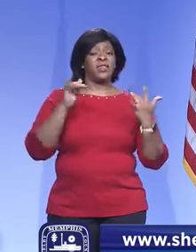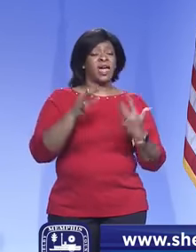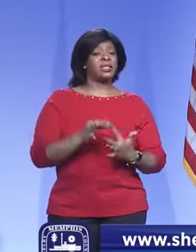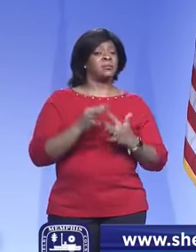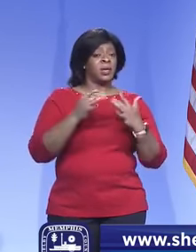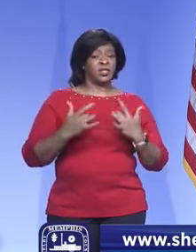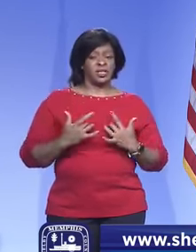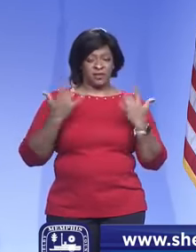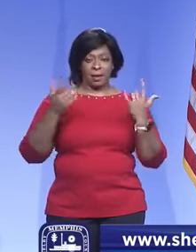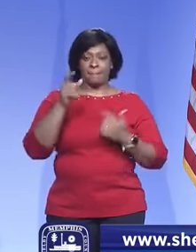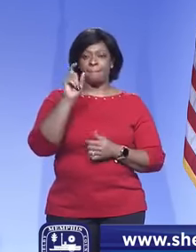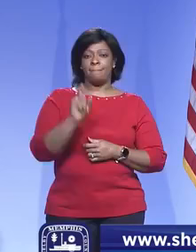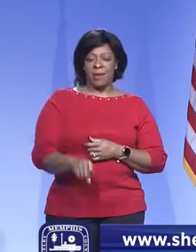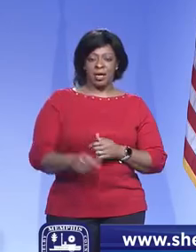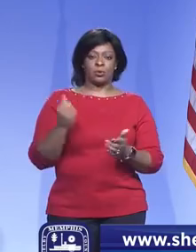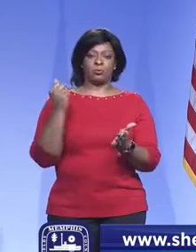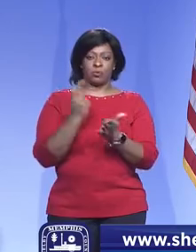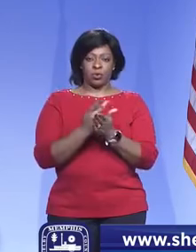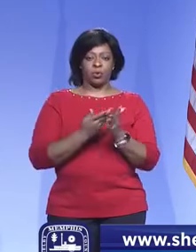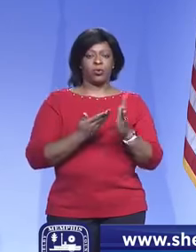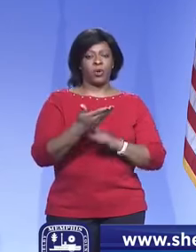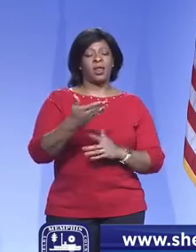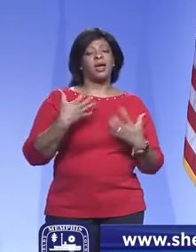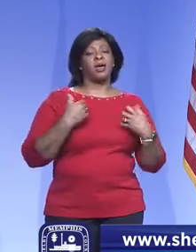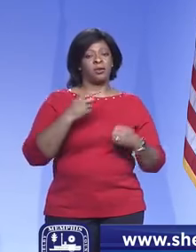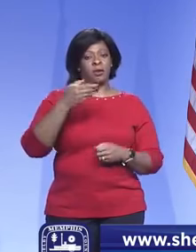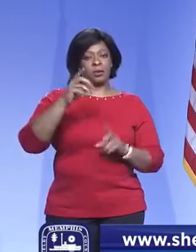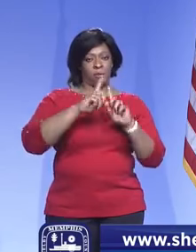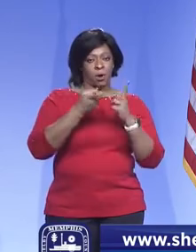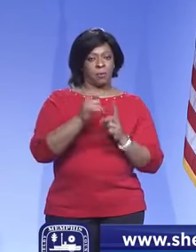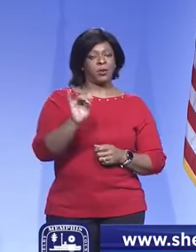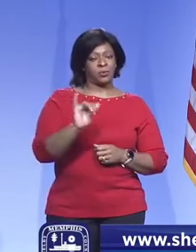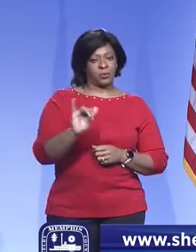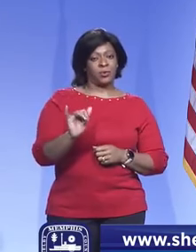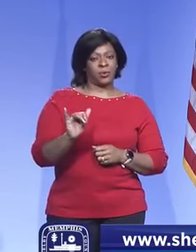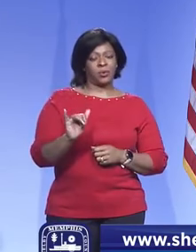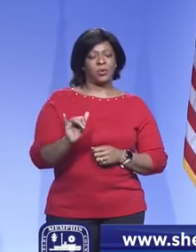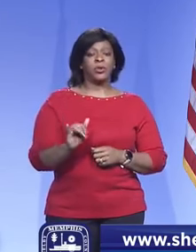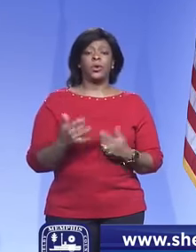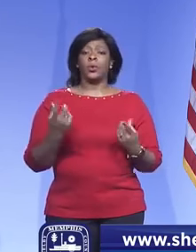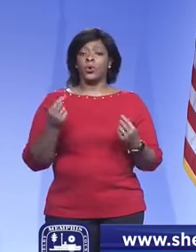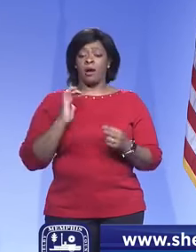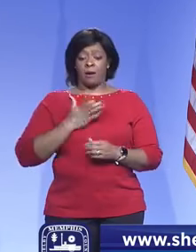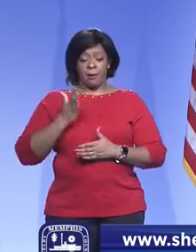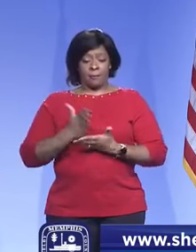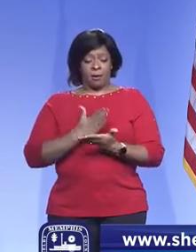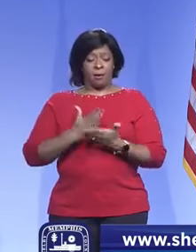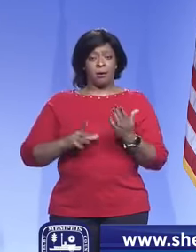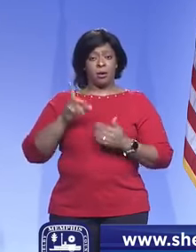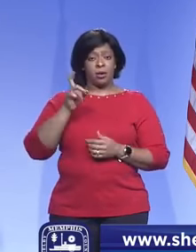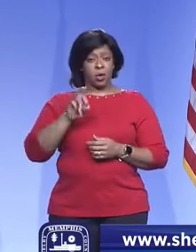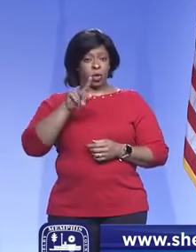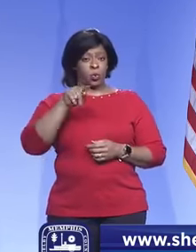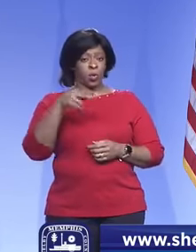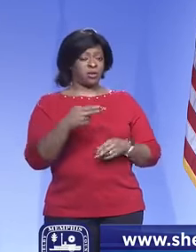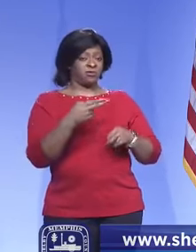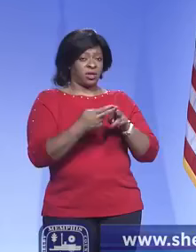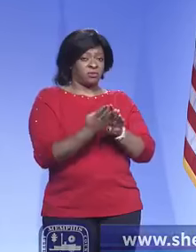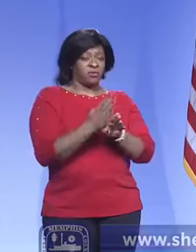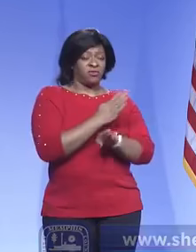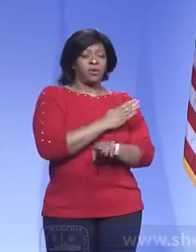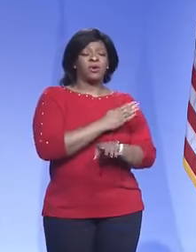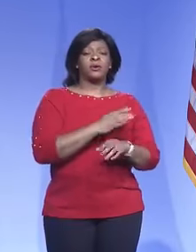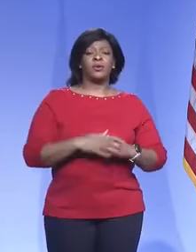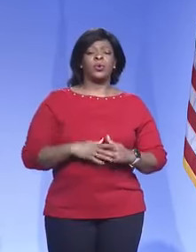special event needs to be approved by the health department. What we can do from our end, and Dr. Randolph mentioned it, is